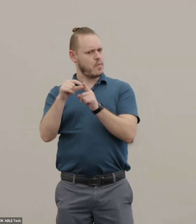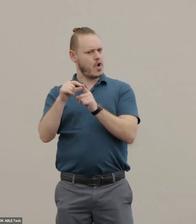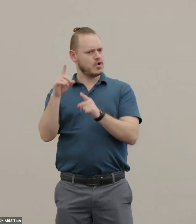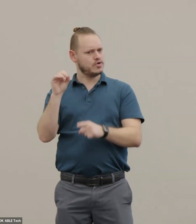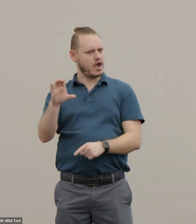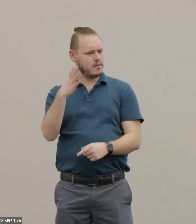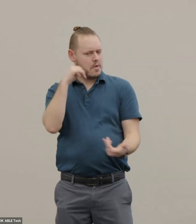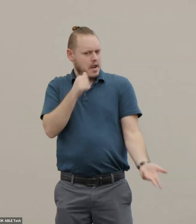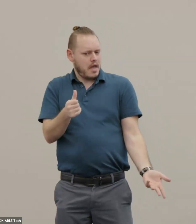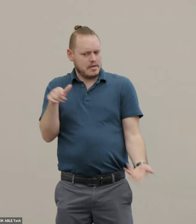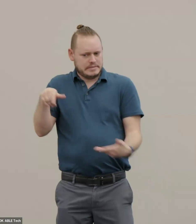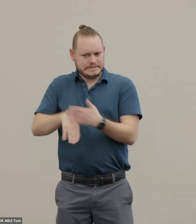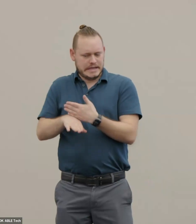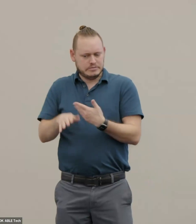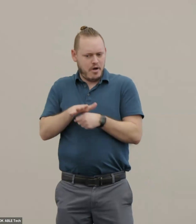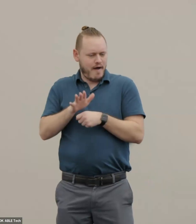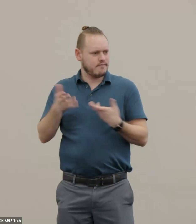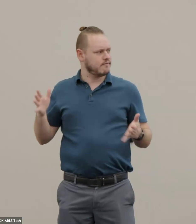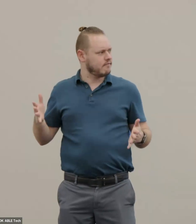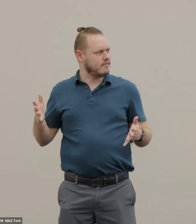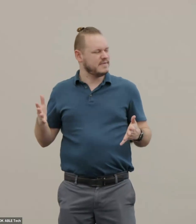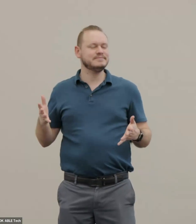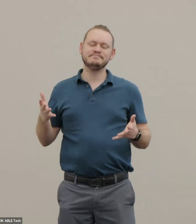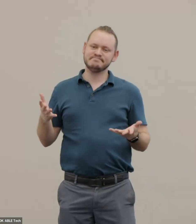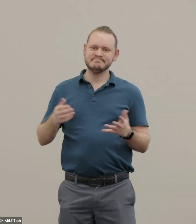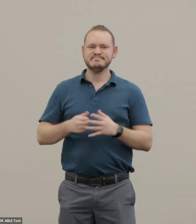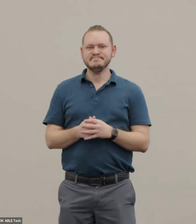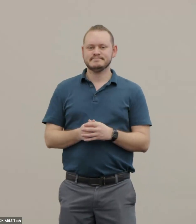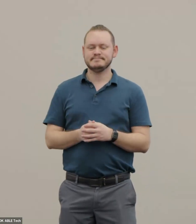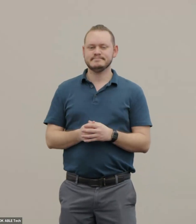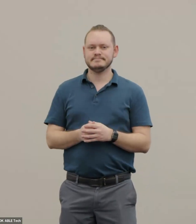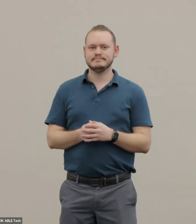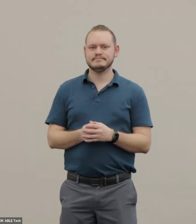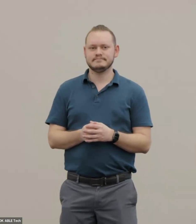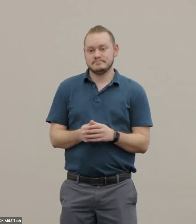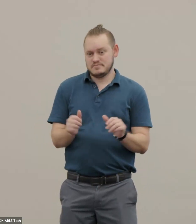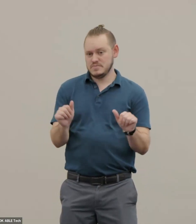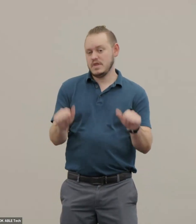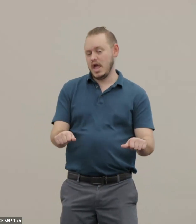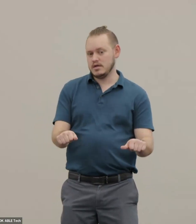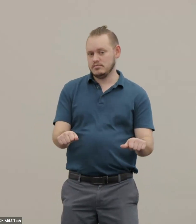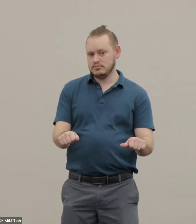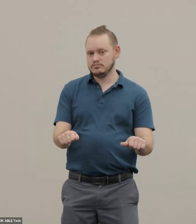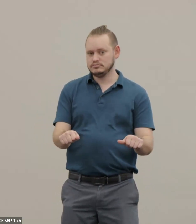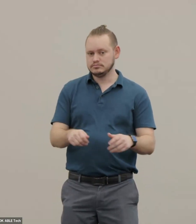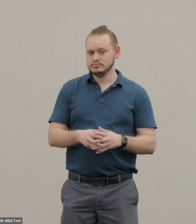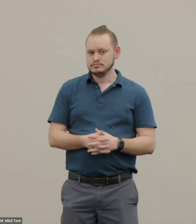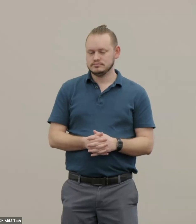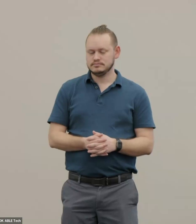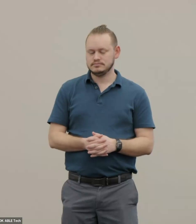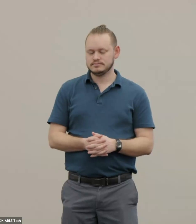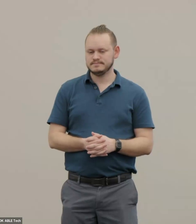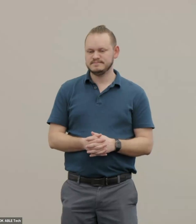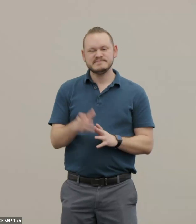Why don't I just make the Word document accessible? Well, that certainly is something that you can do. Some of